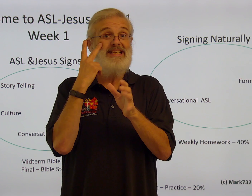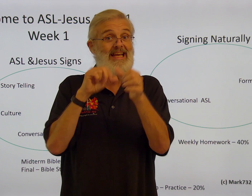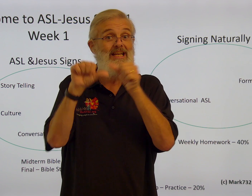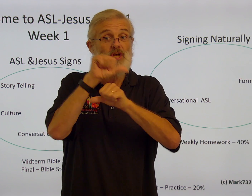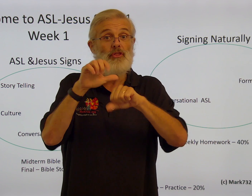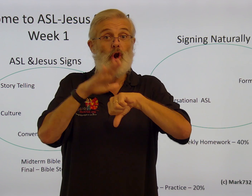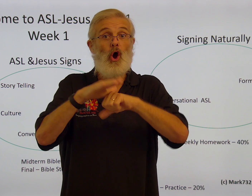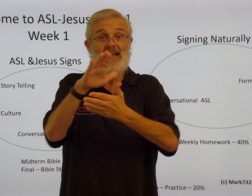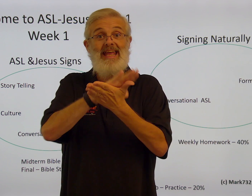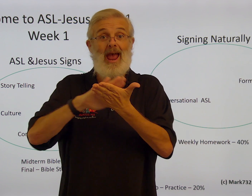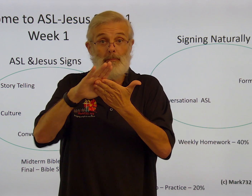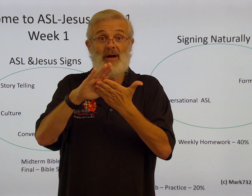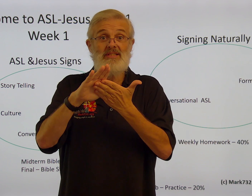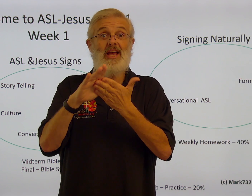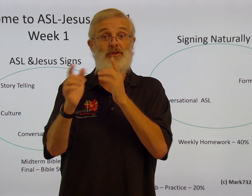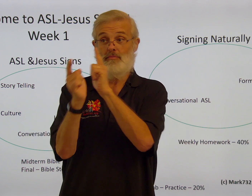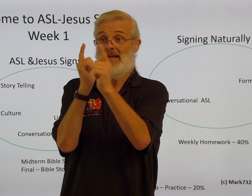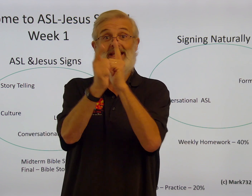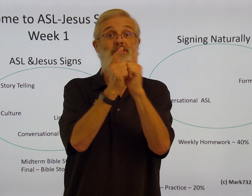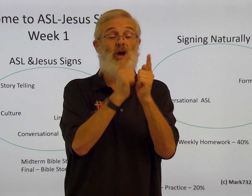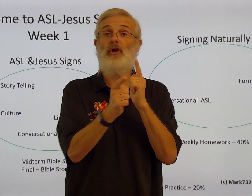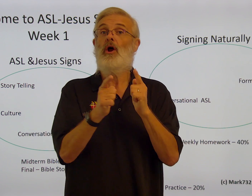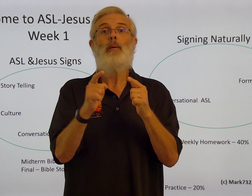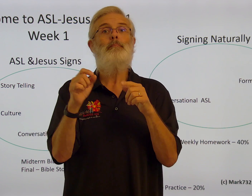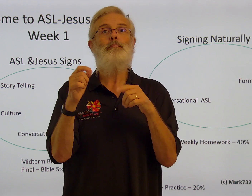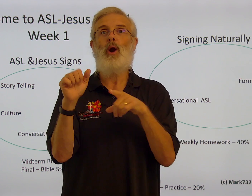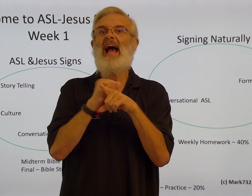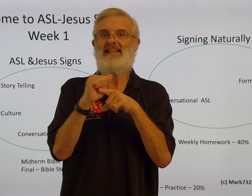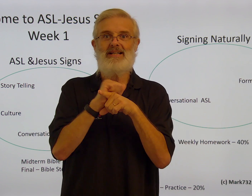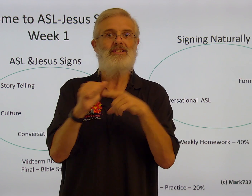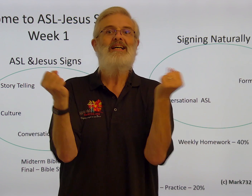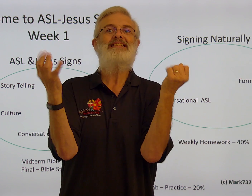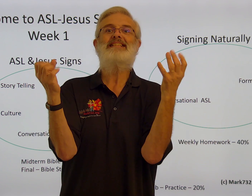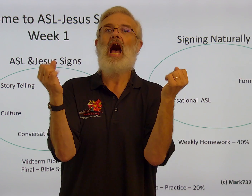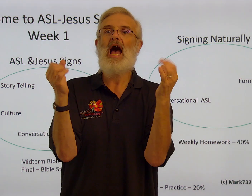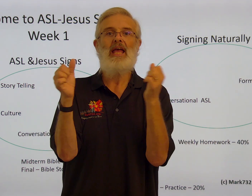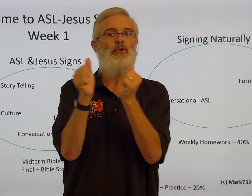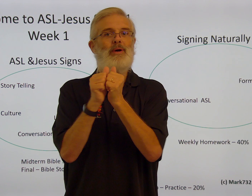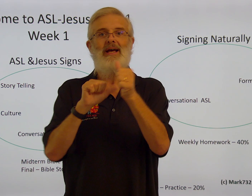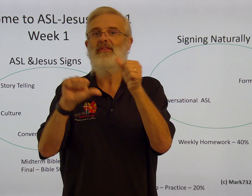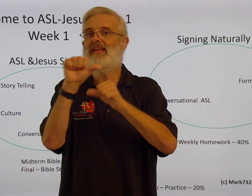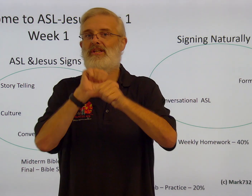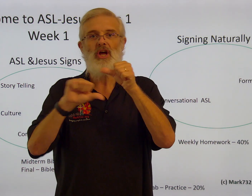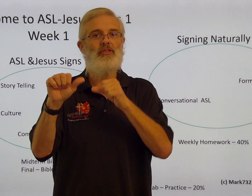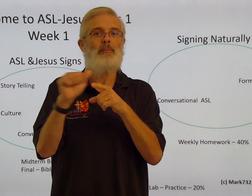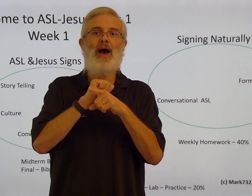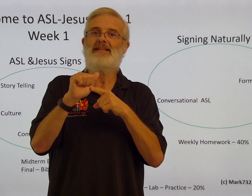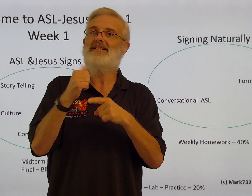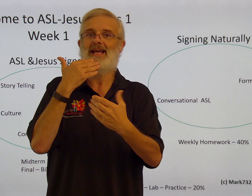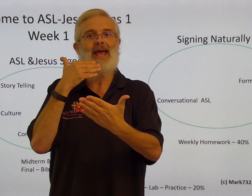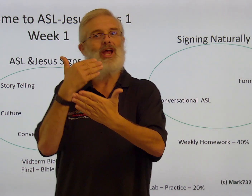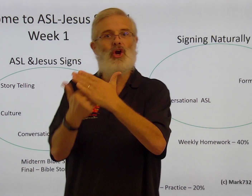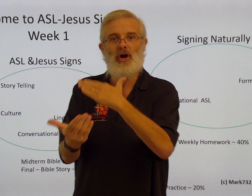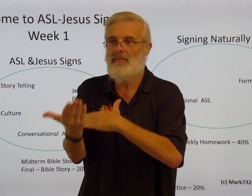each other on campus and you meet each other, practice. Sign with each other. Practice saying good